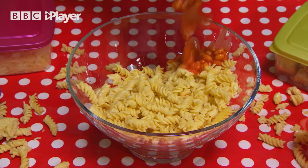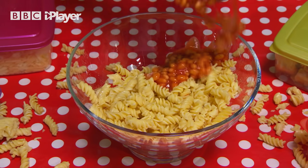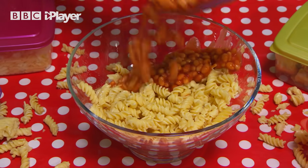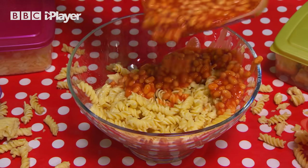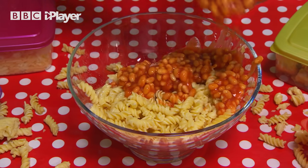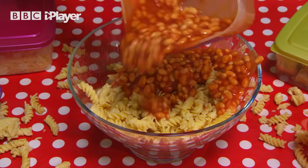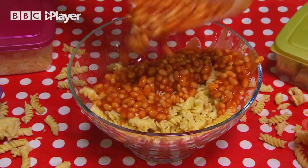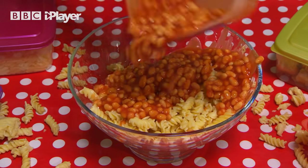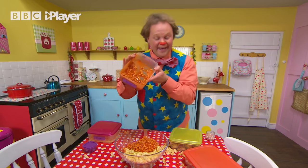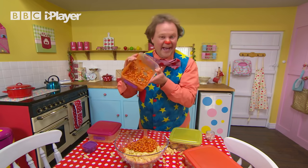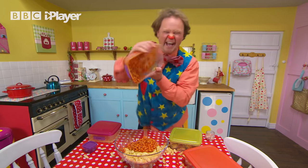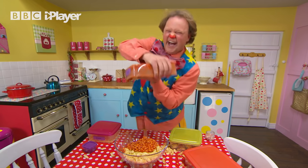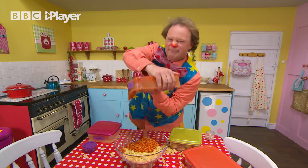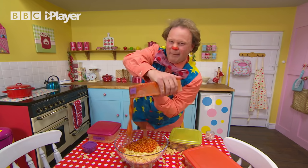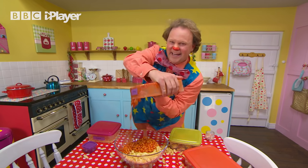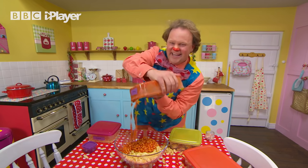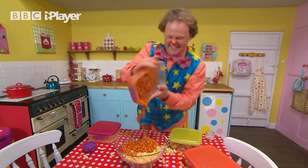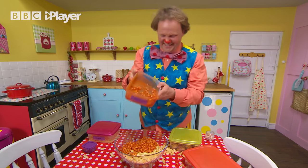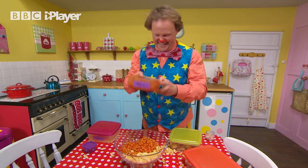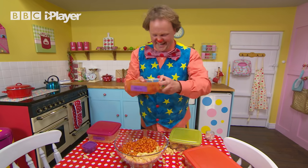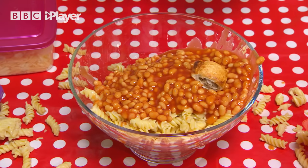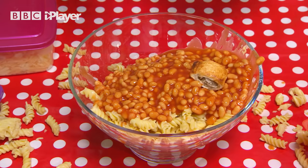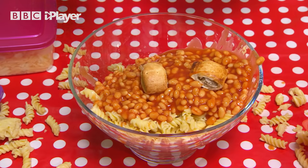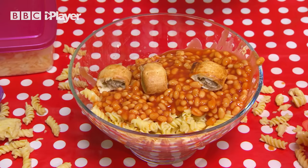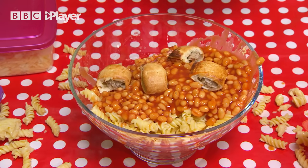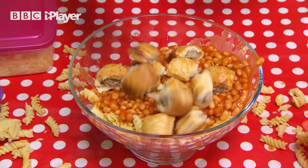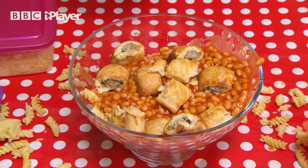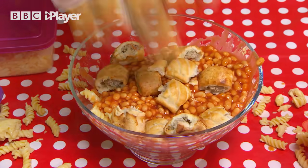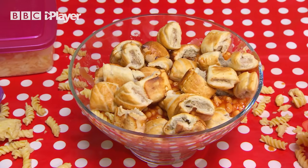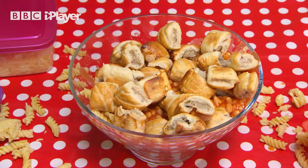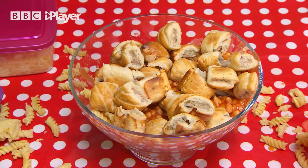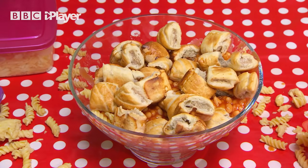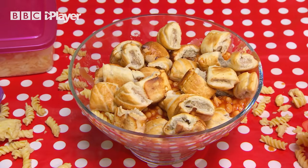Beans. Oh, beans! Sausage rolls!